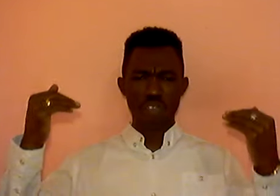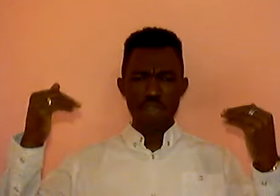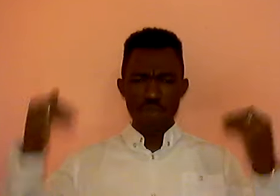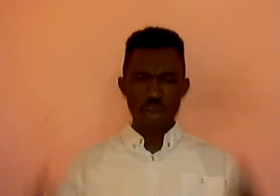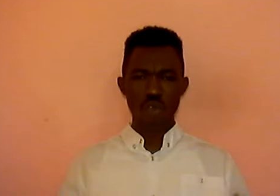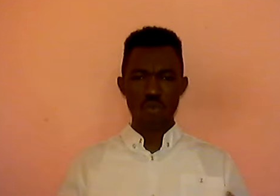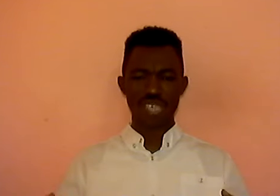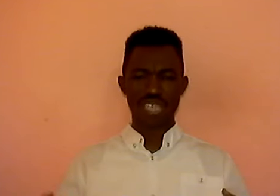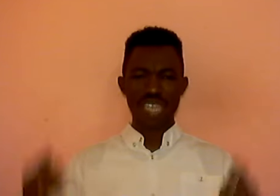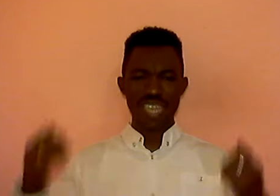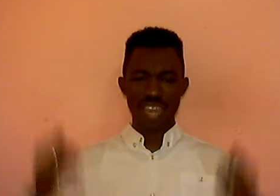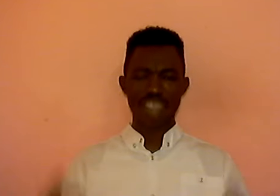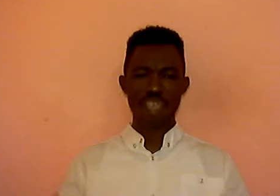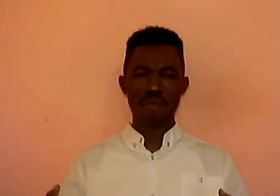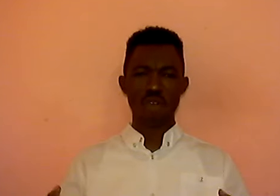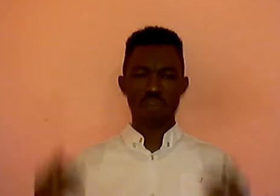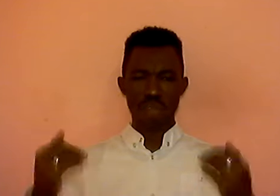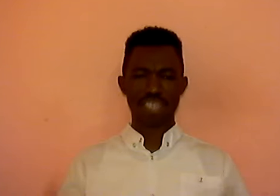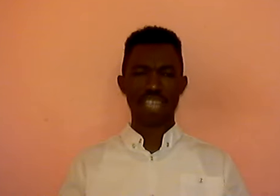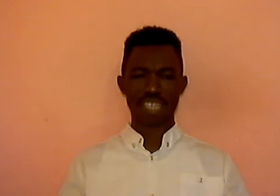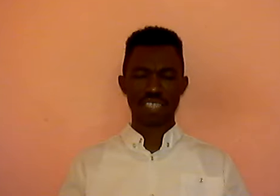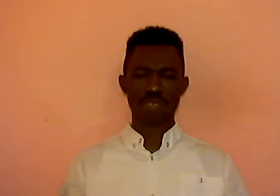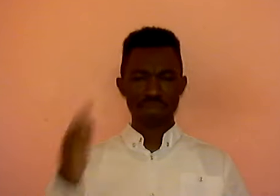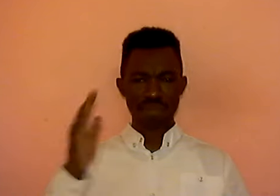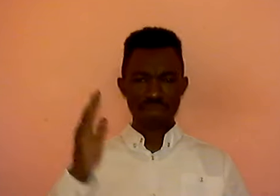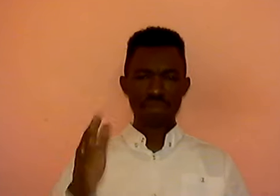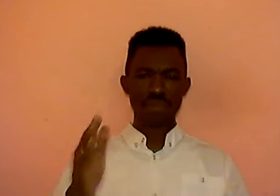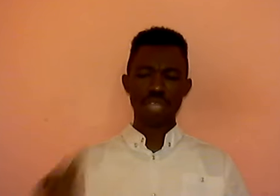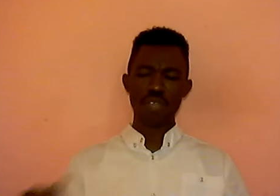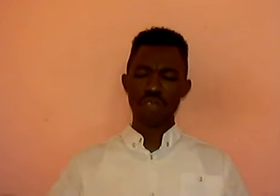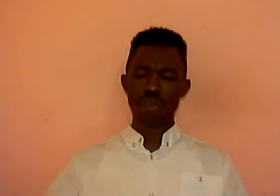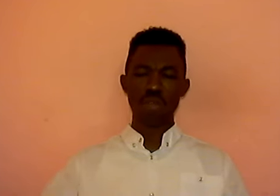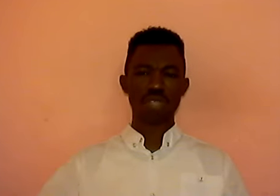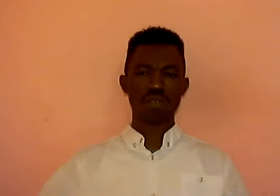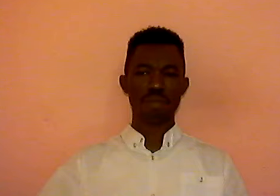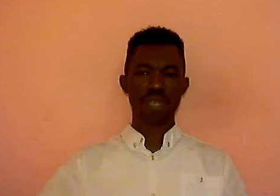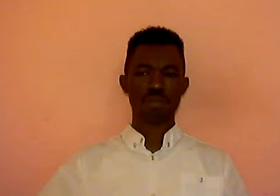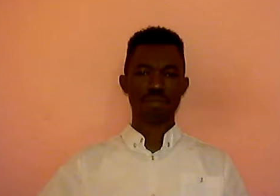immoral ways in the name of material things. Thank you very much. God bless you.